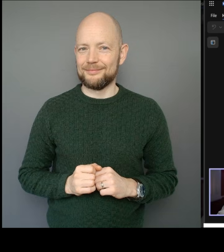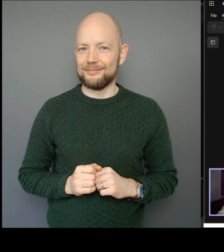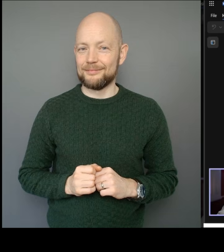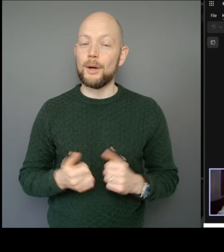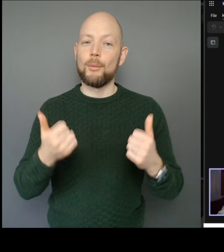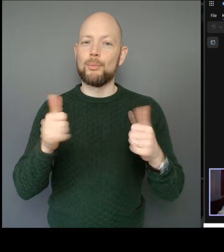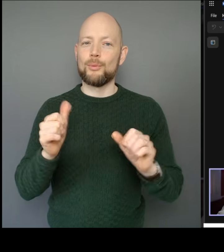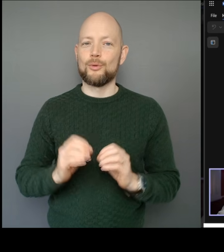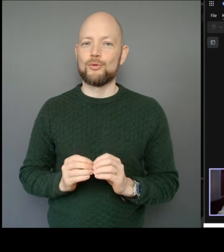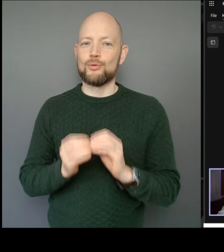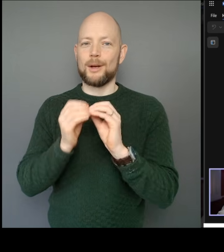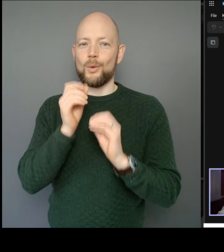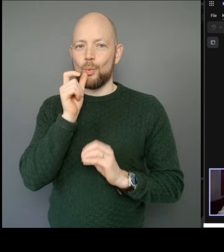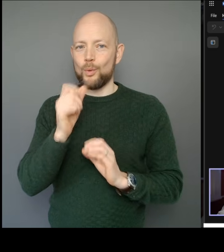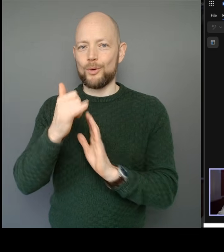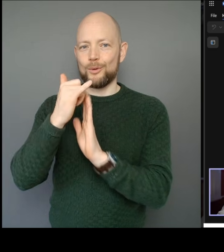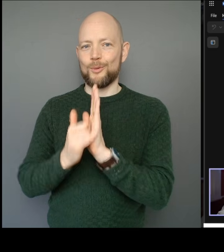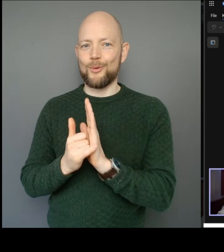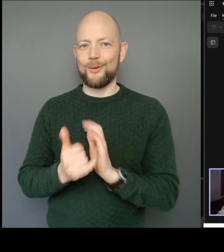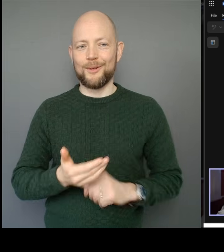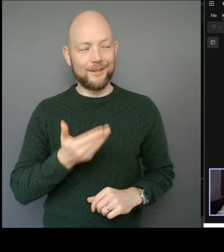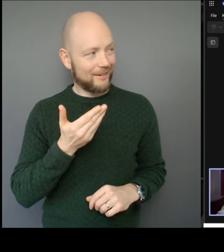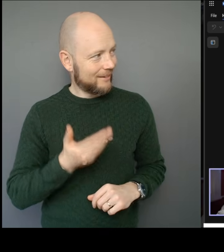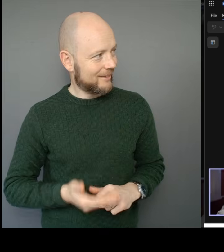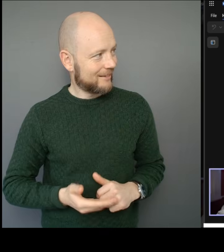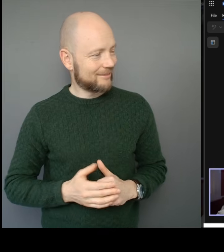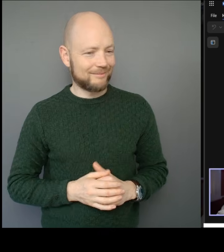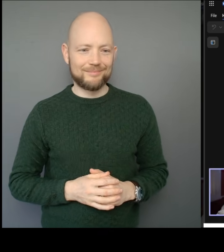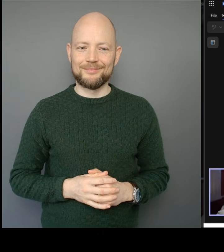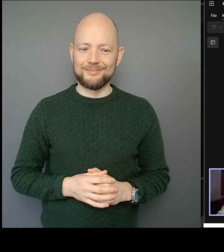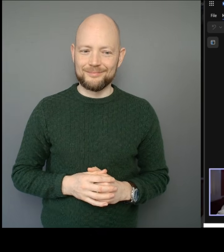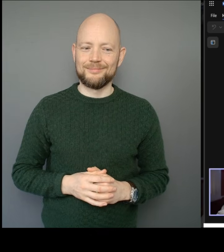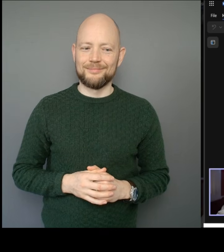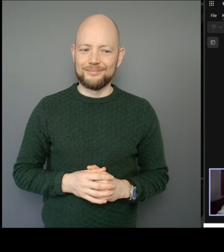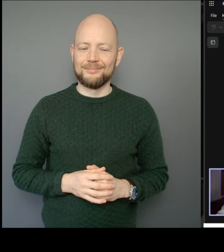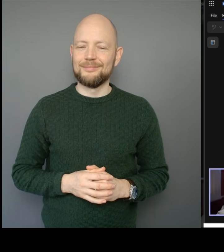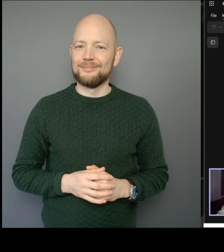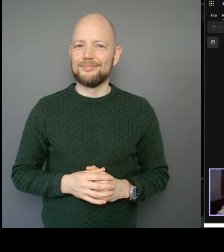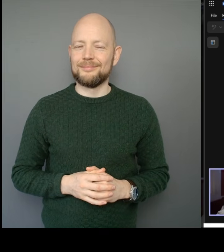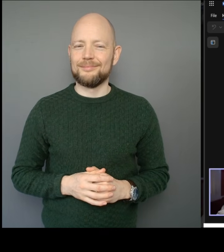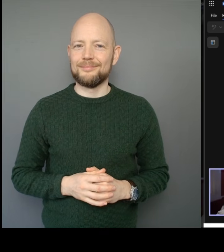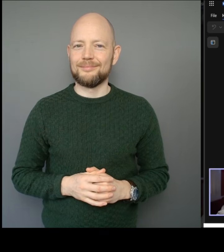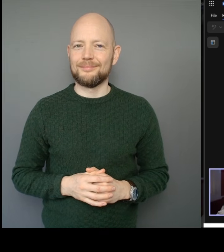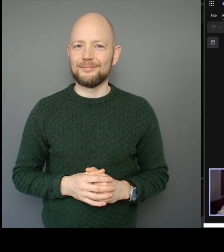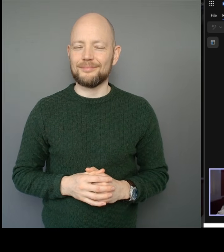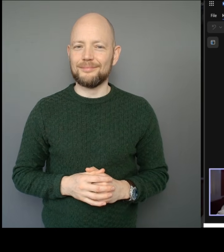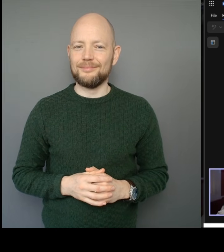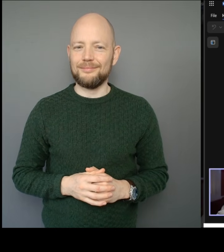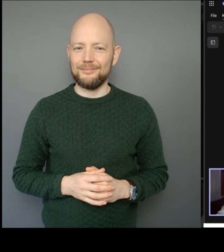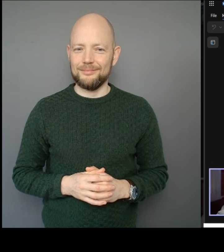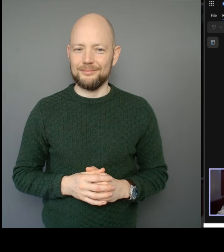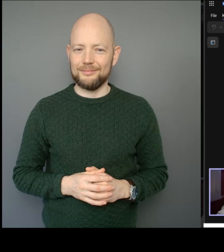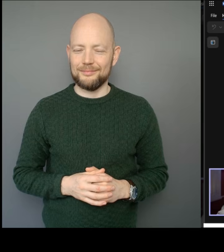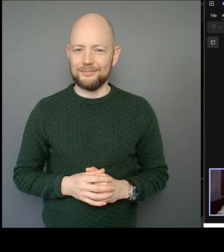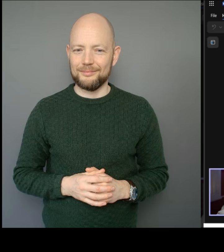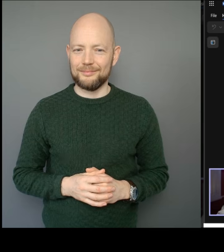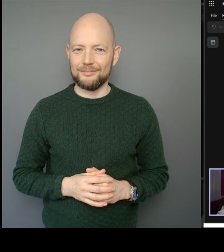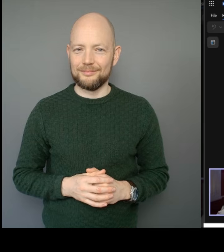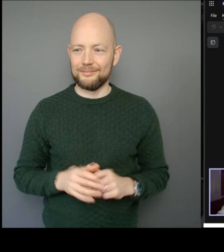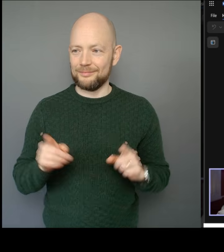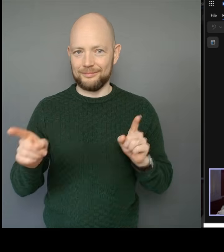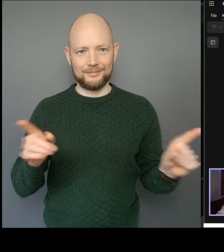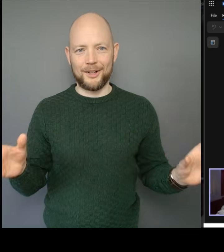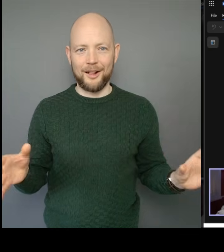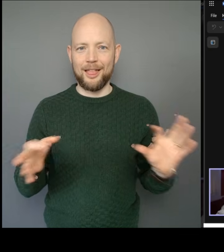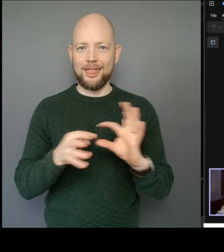So here it is now as a Word document. Everything that the researcher using Cloud basically gave me inside M365 Copilot